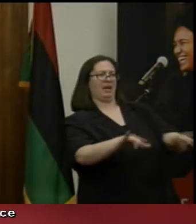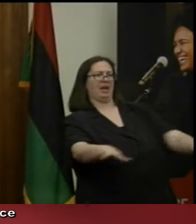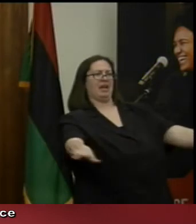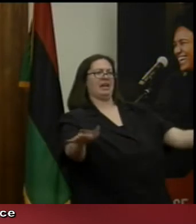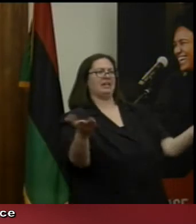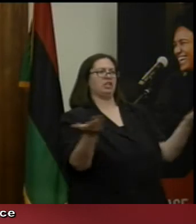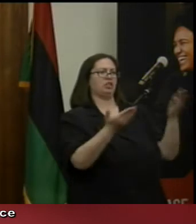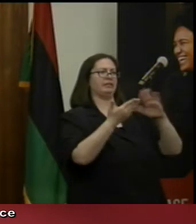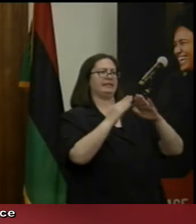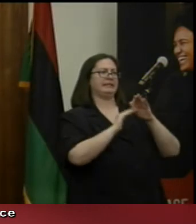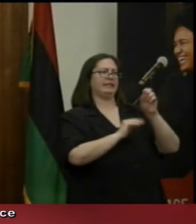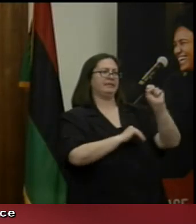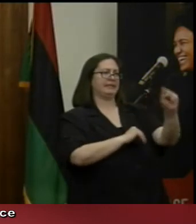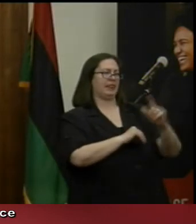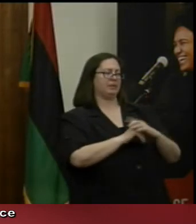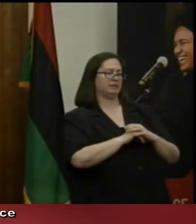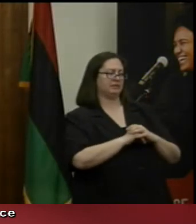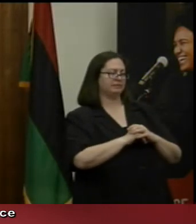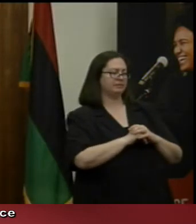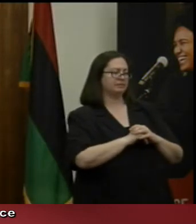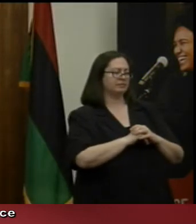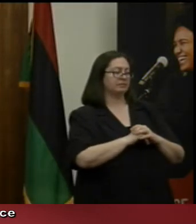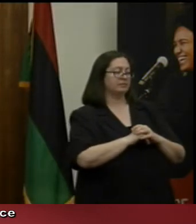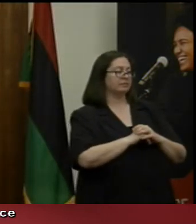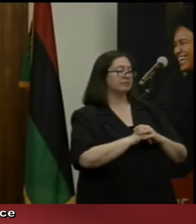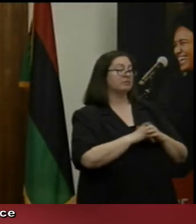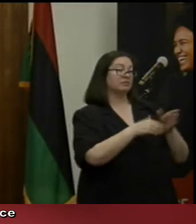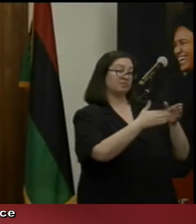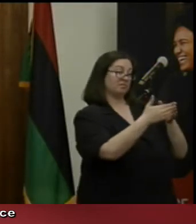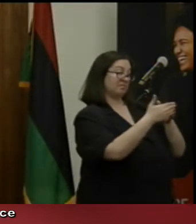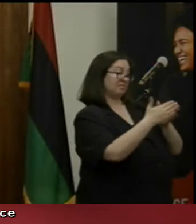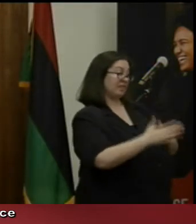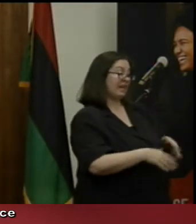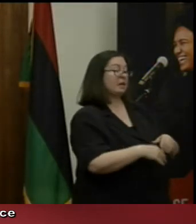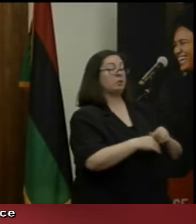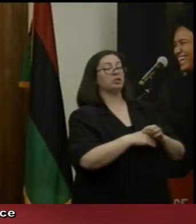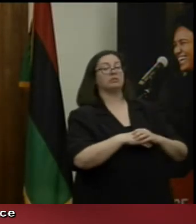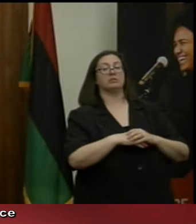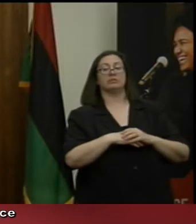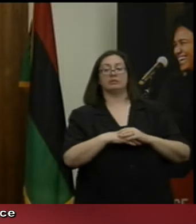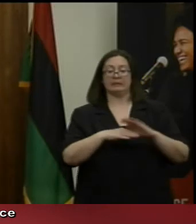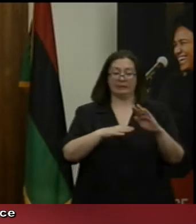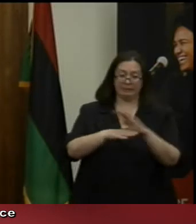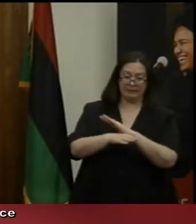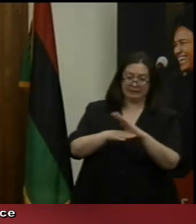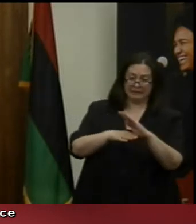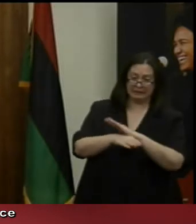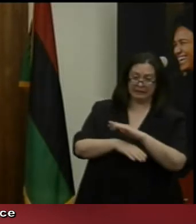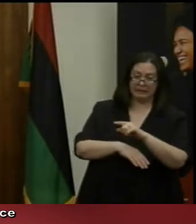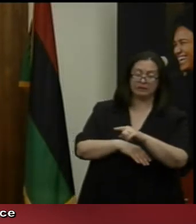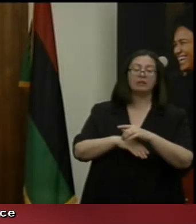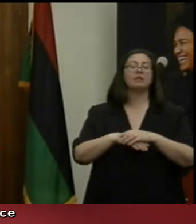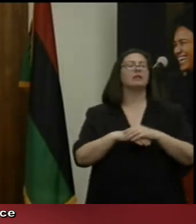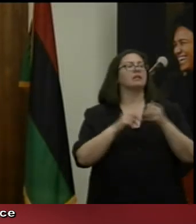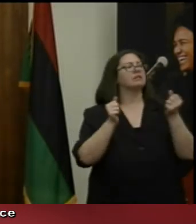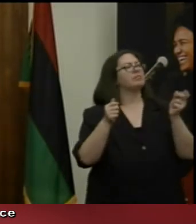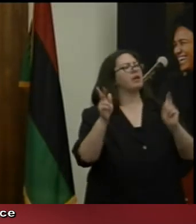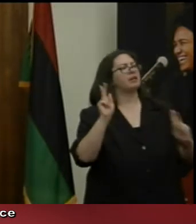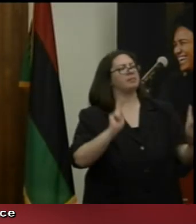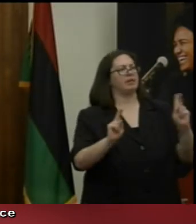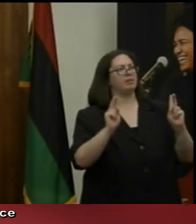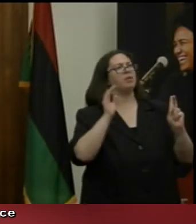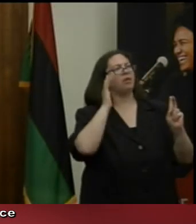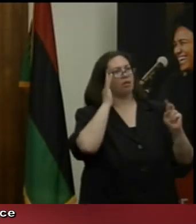Louis. Many of our neighbors, businesses, and individuals have